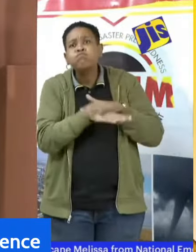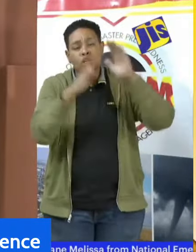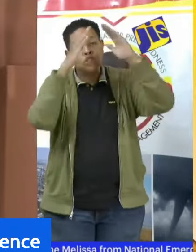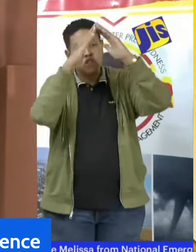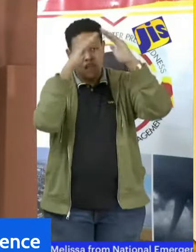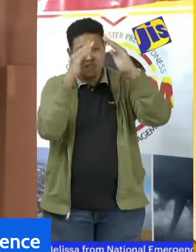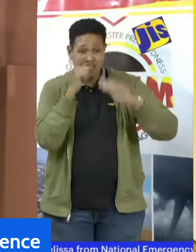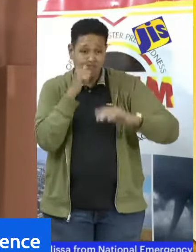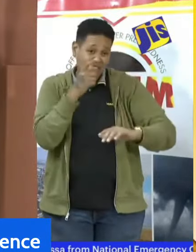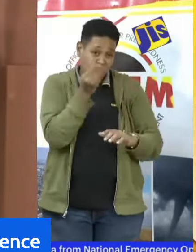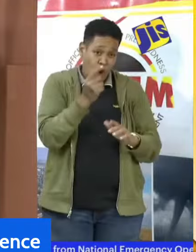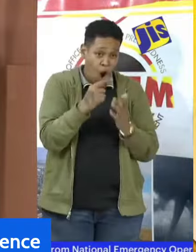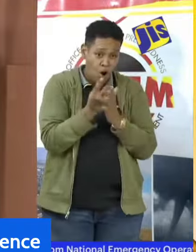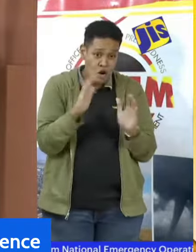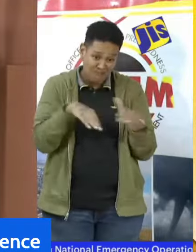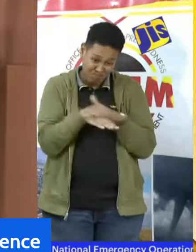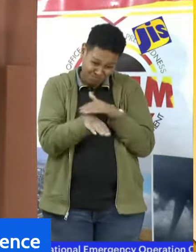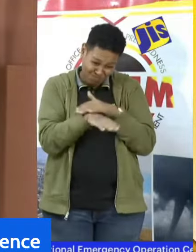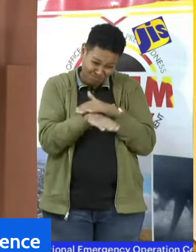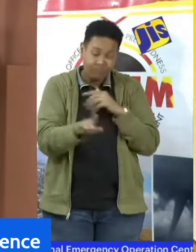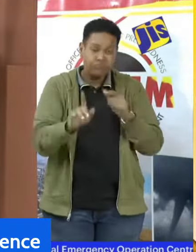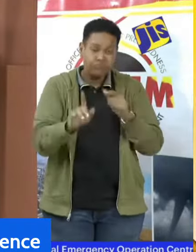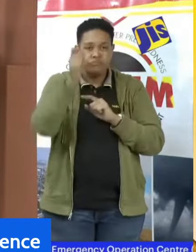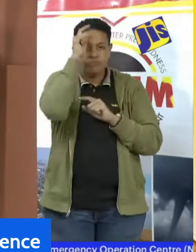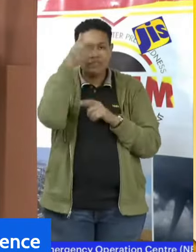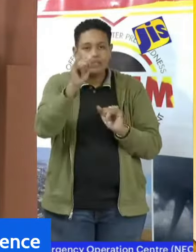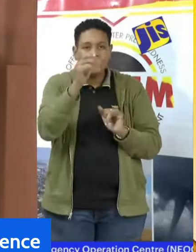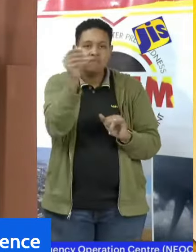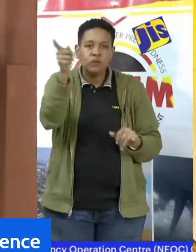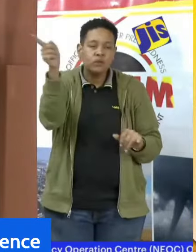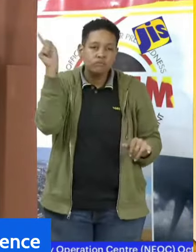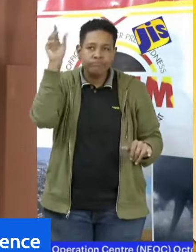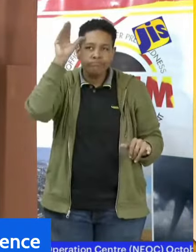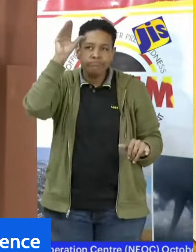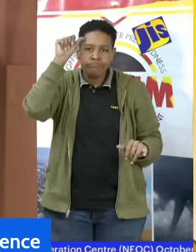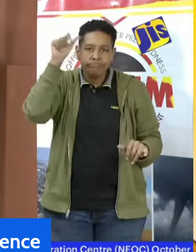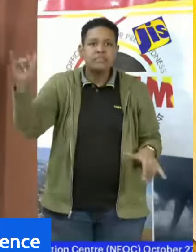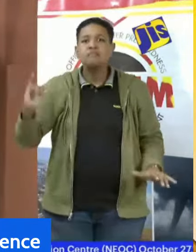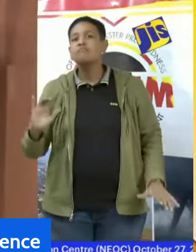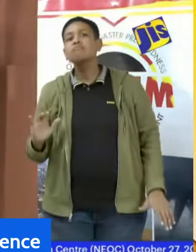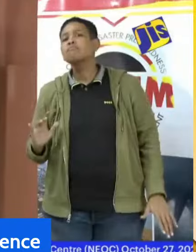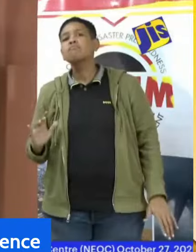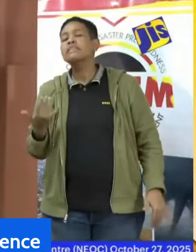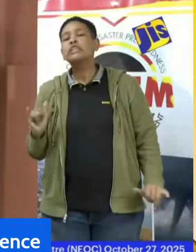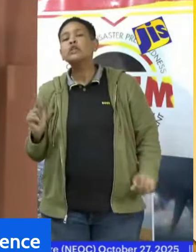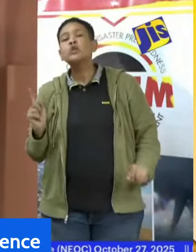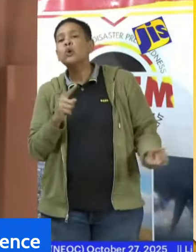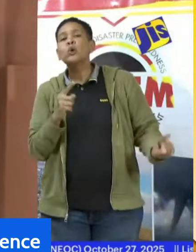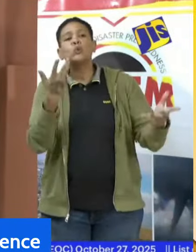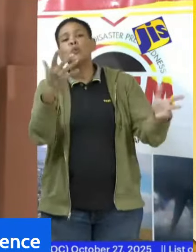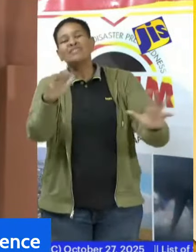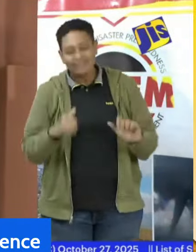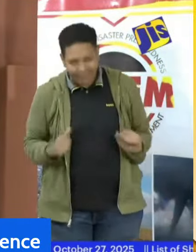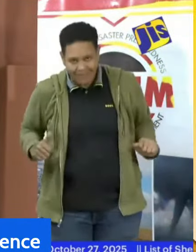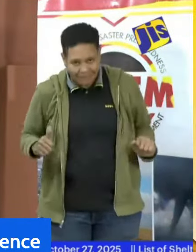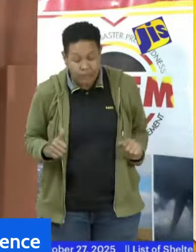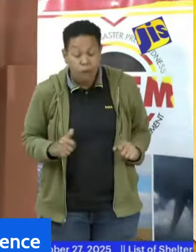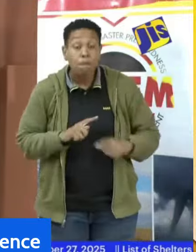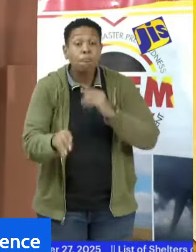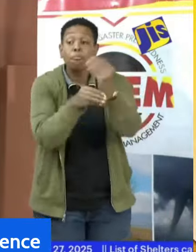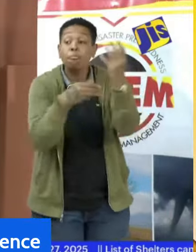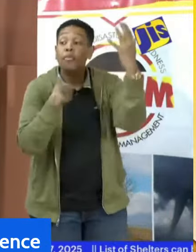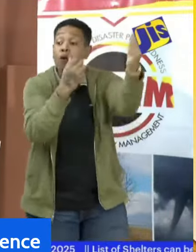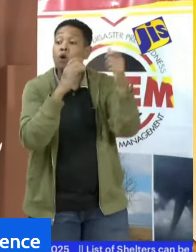shelters, which is good, but we still have a few that is still out on the road. I want